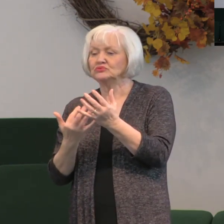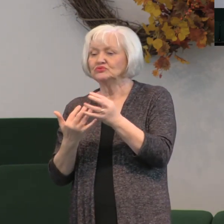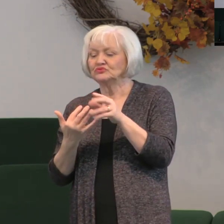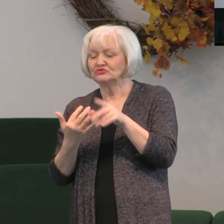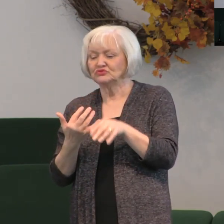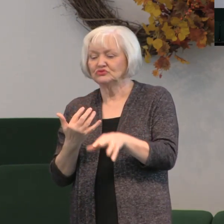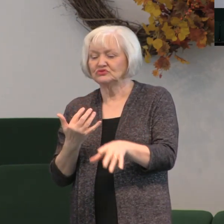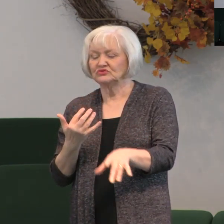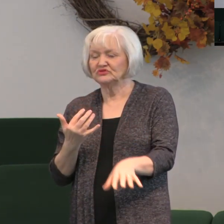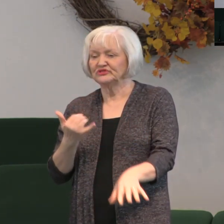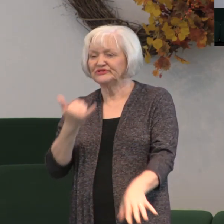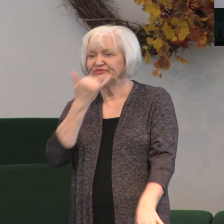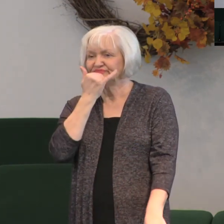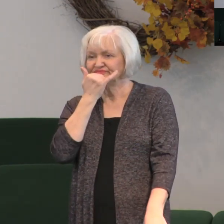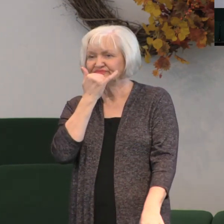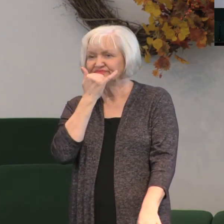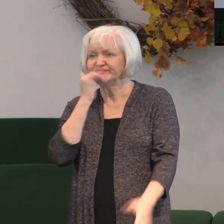taken